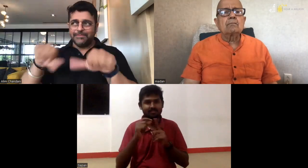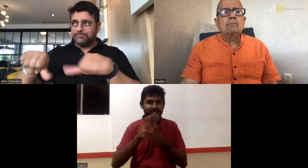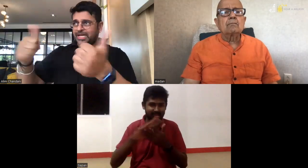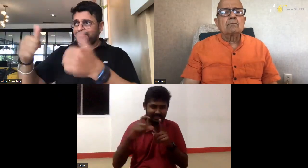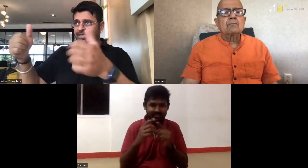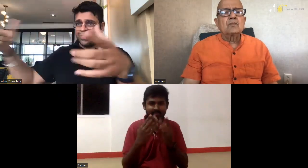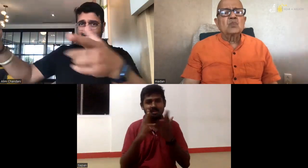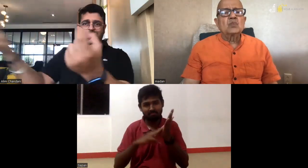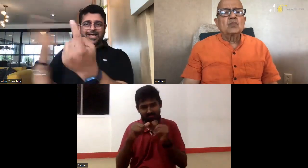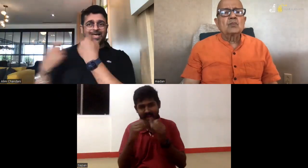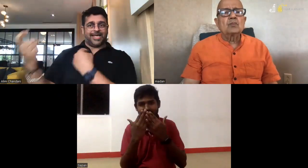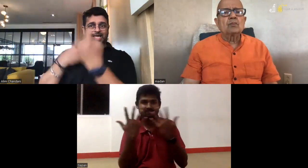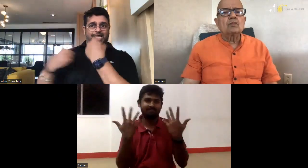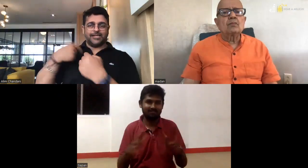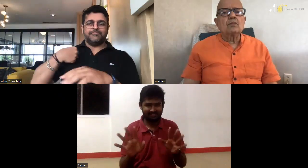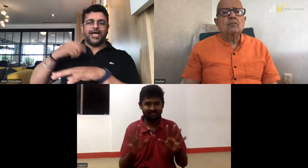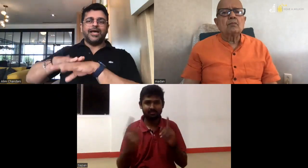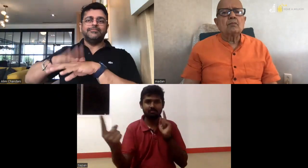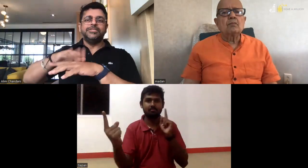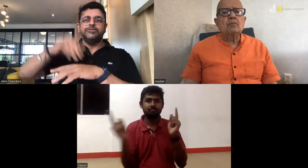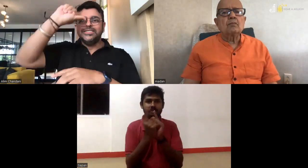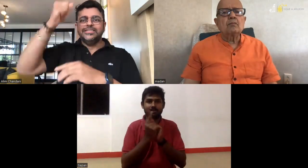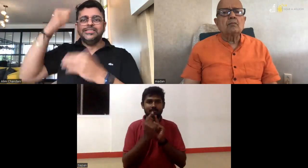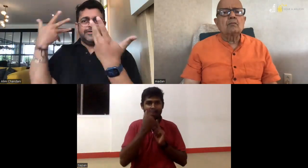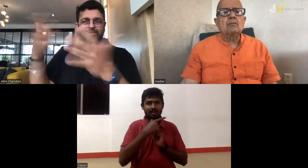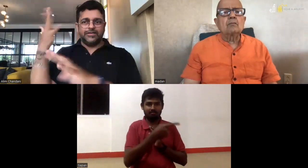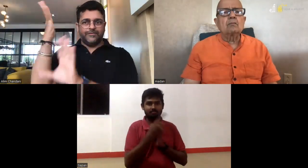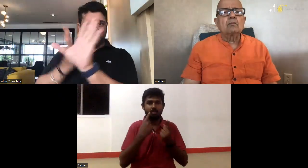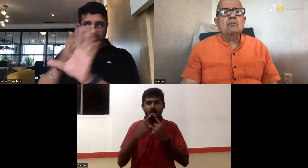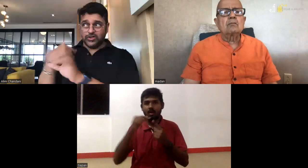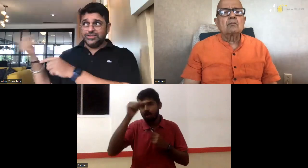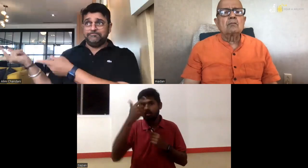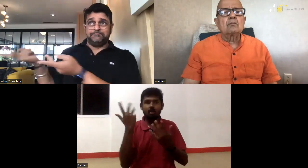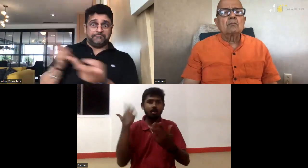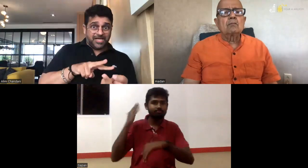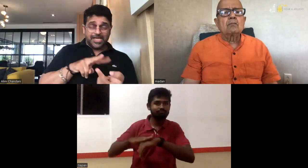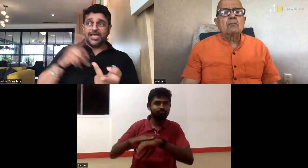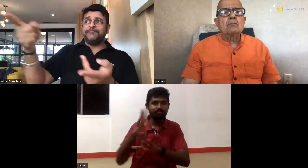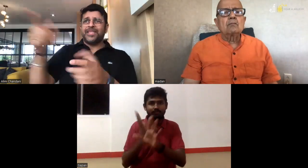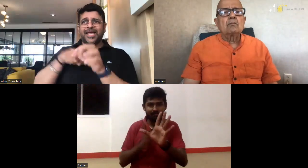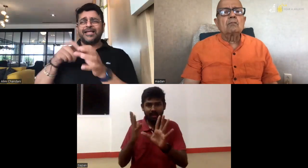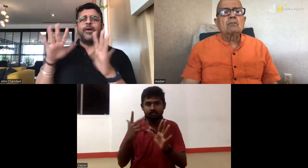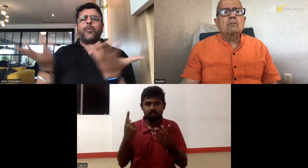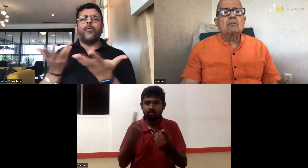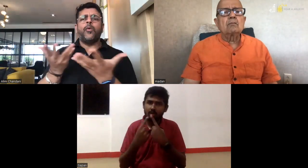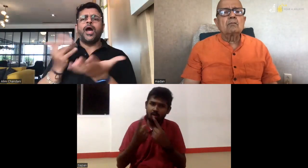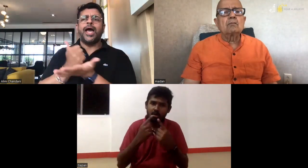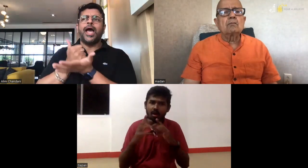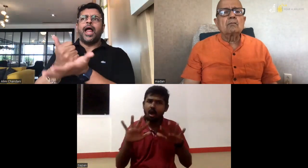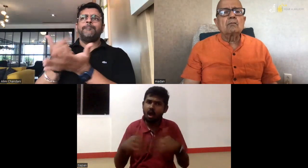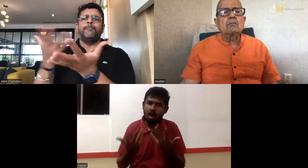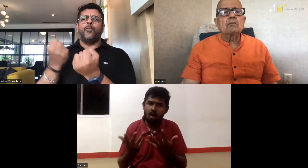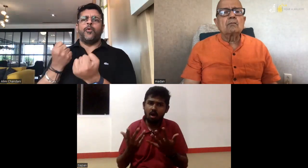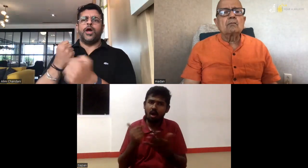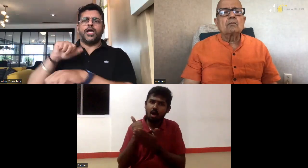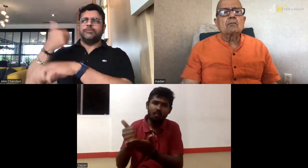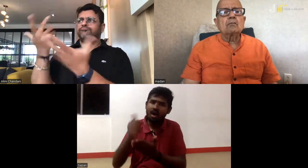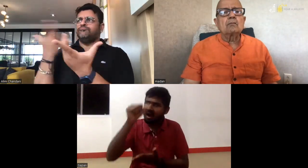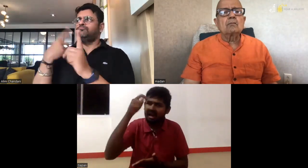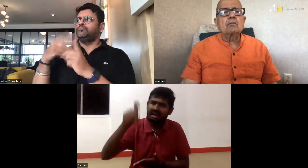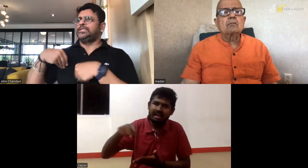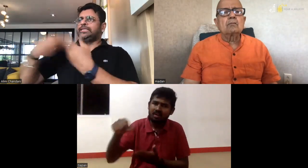would be interested to work along with us, and we will definitely think on it. Madan, Dr. Madan here. So as